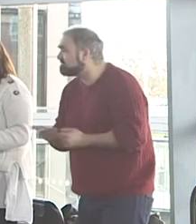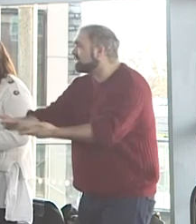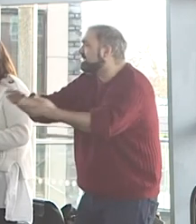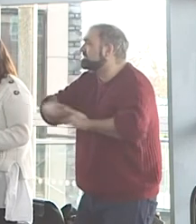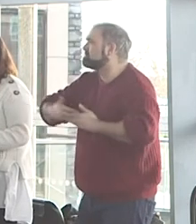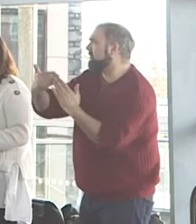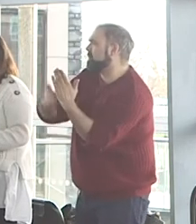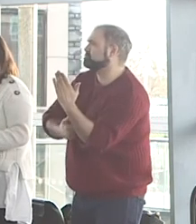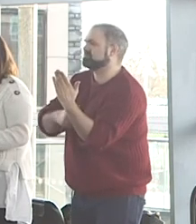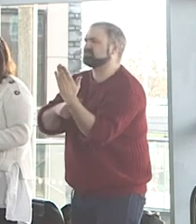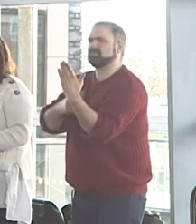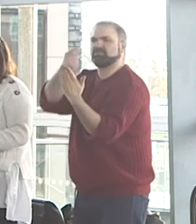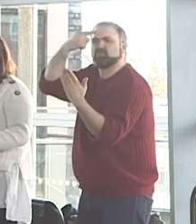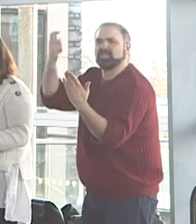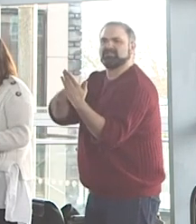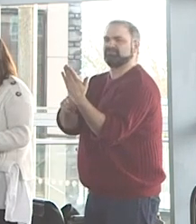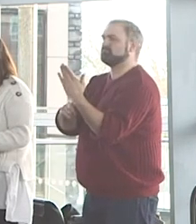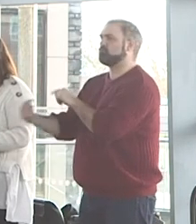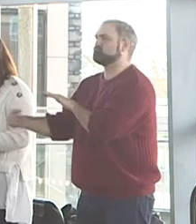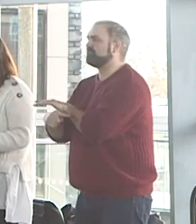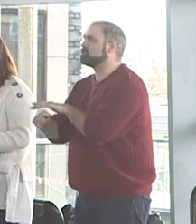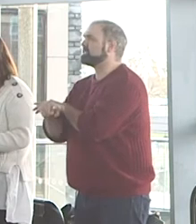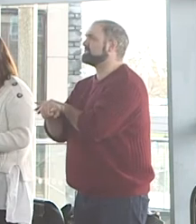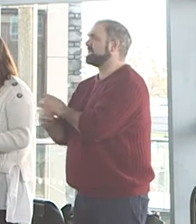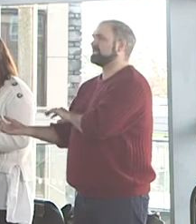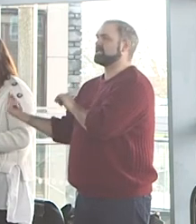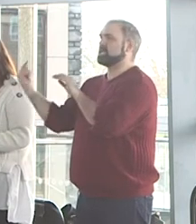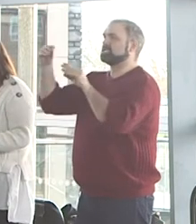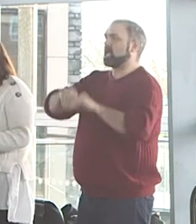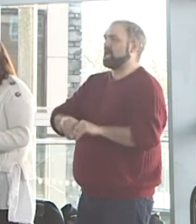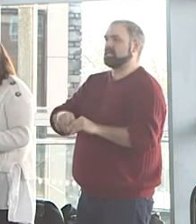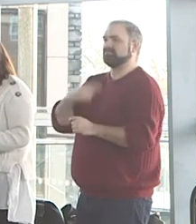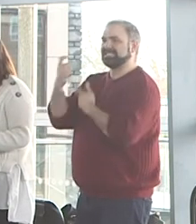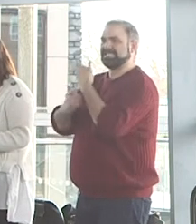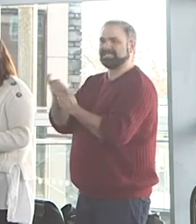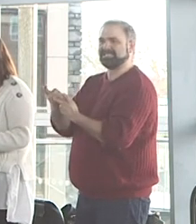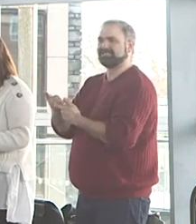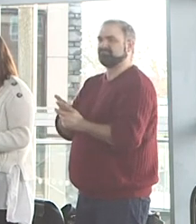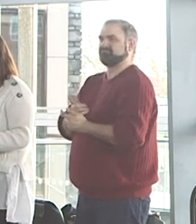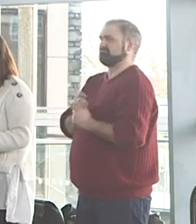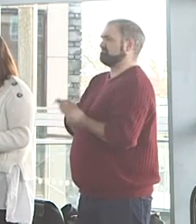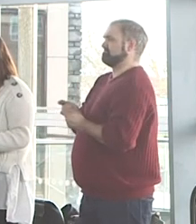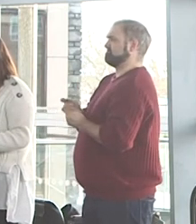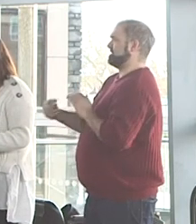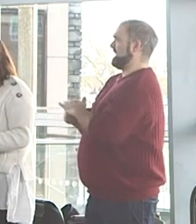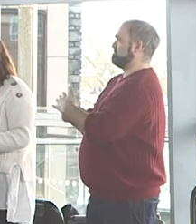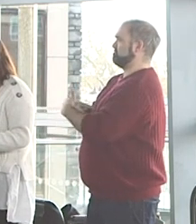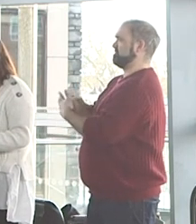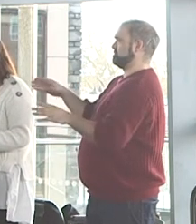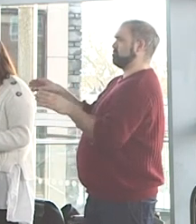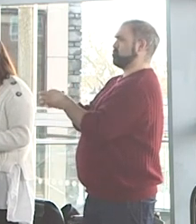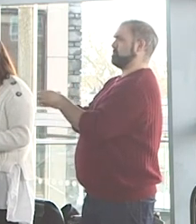literature suggests that refugees as well as asylum seekers are treated from a policy and integration perspective as a